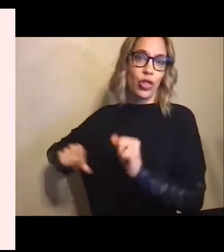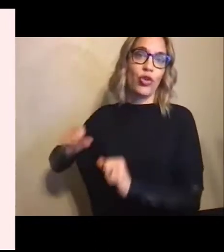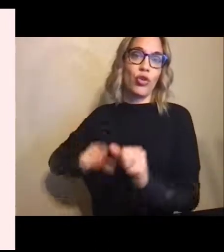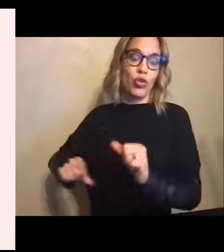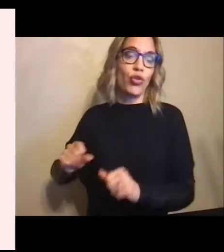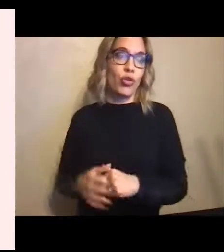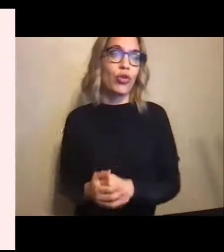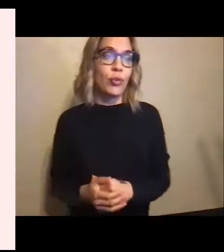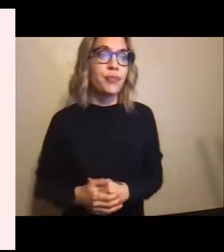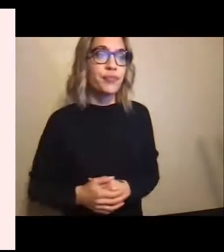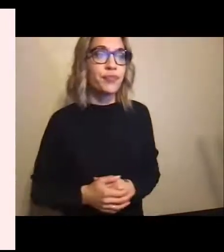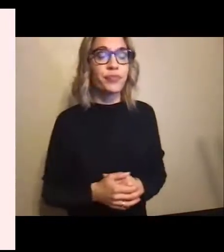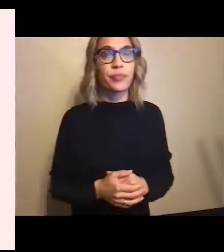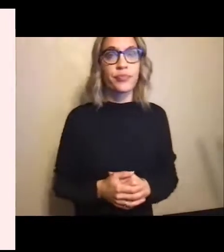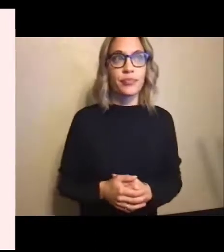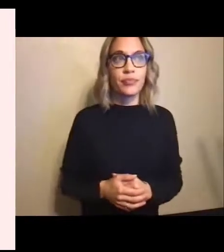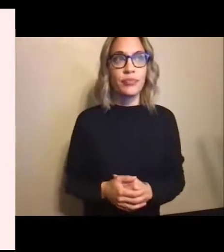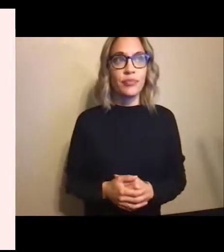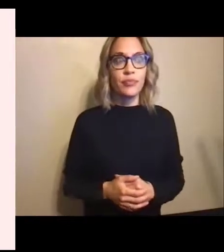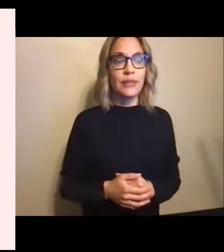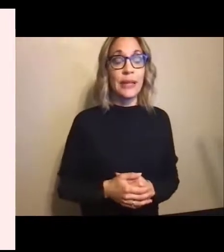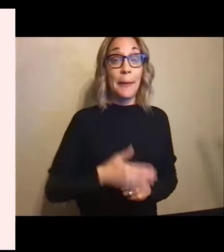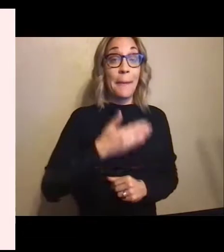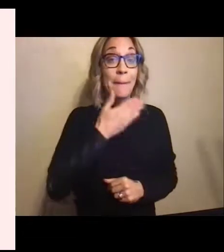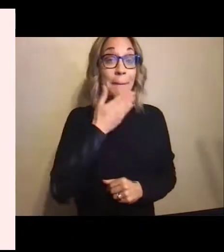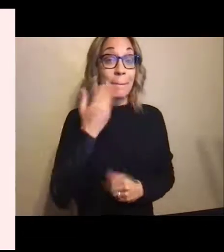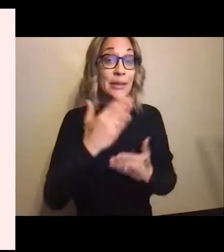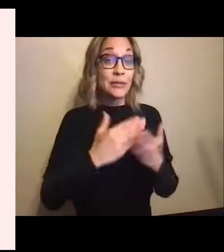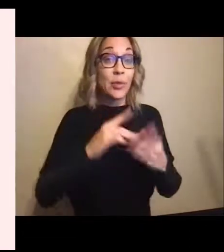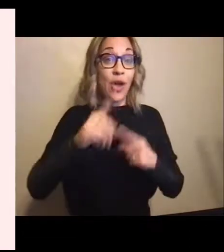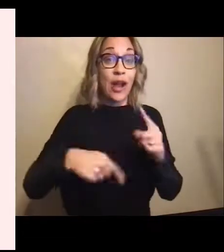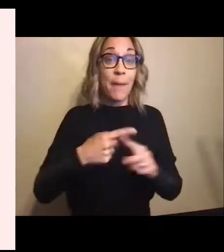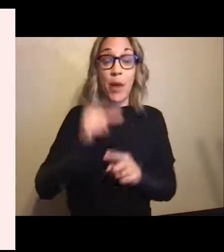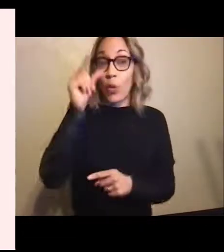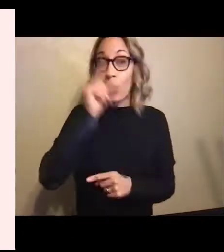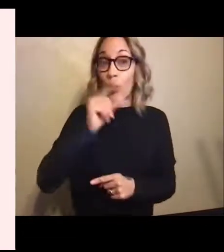lot, especially in understanding each other better.